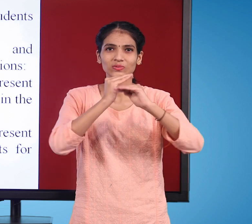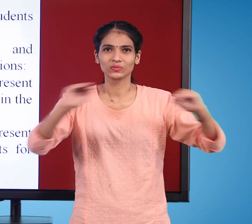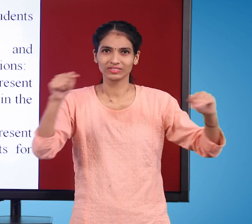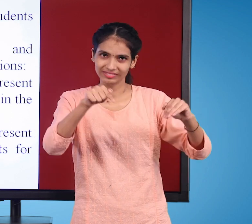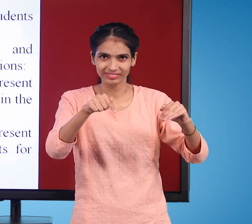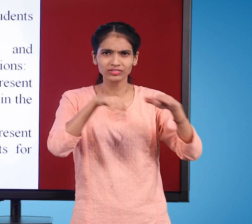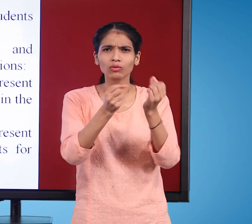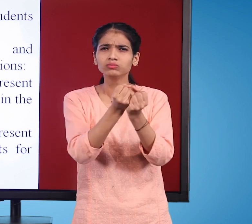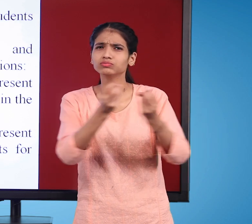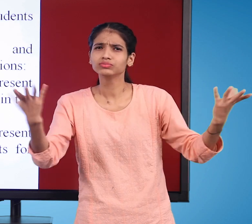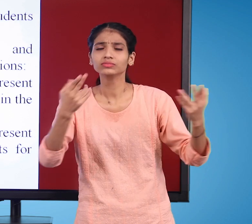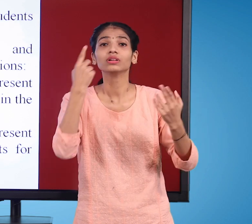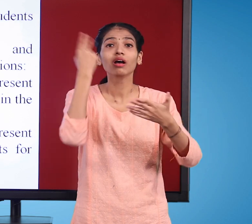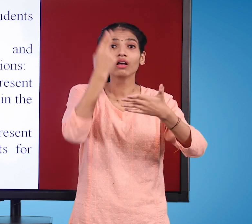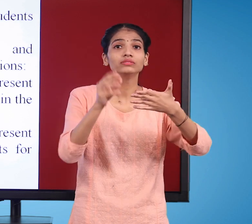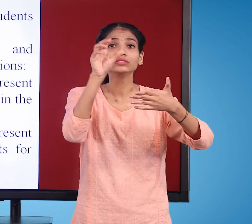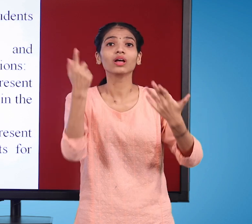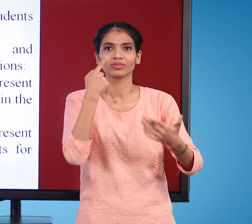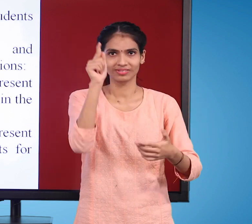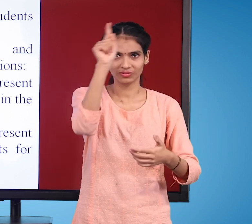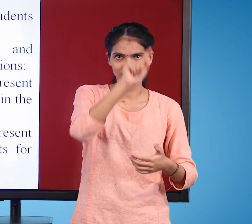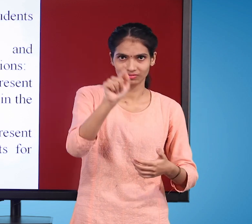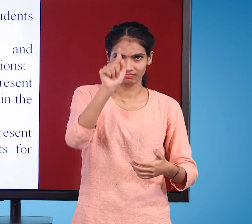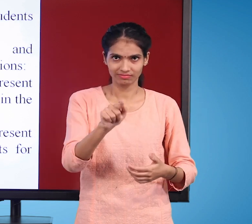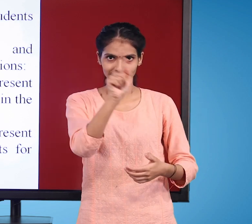Prepare a pictograph of students using one symbol